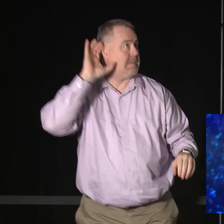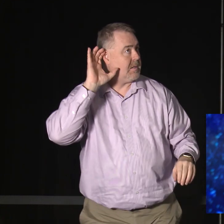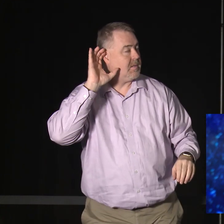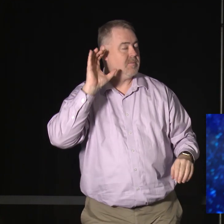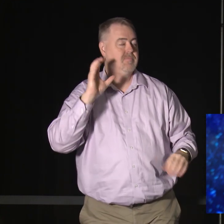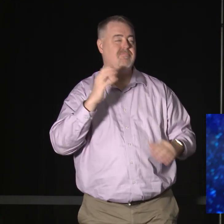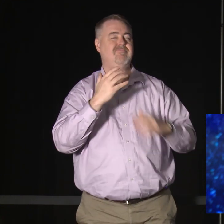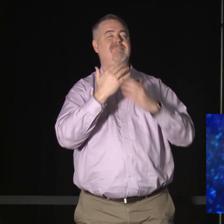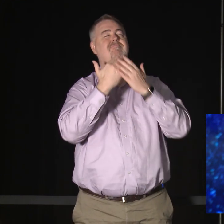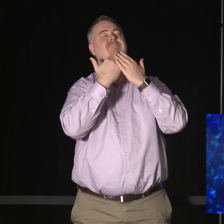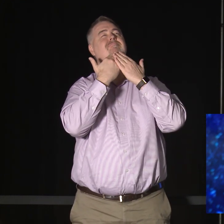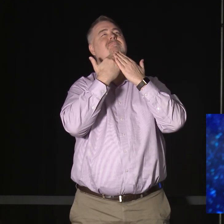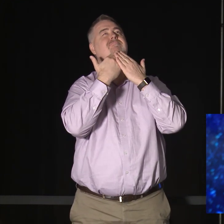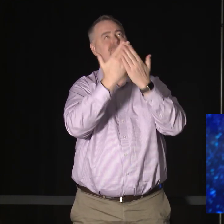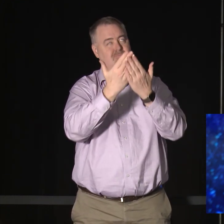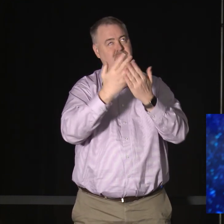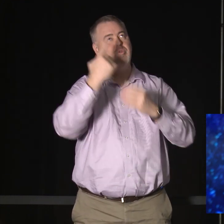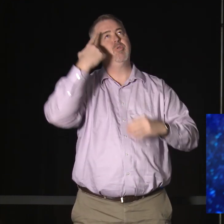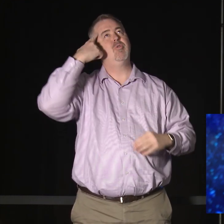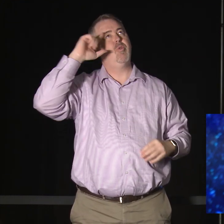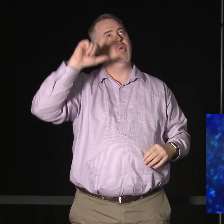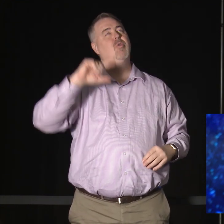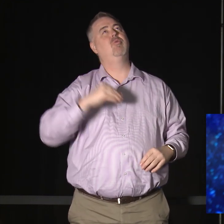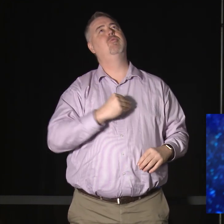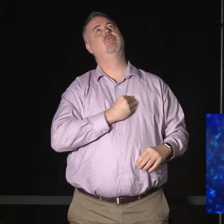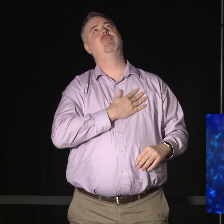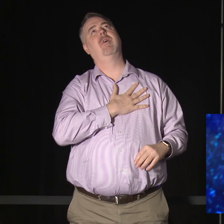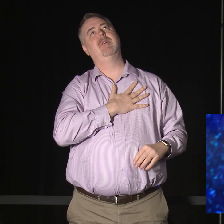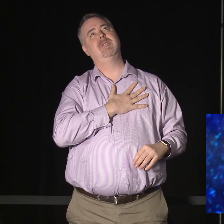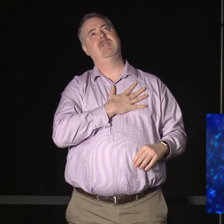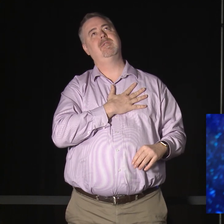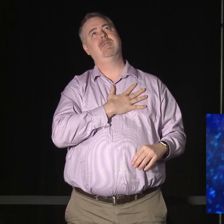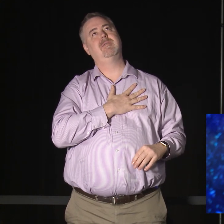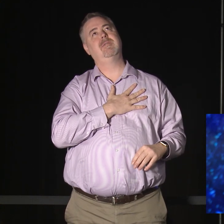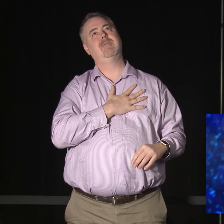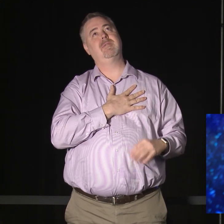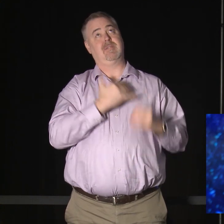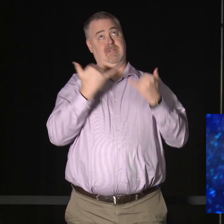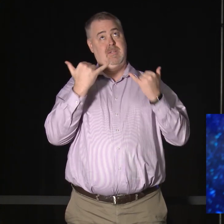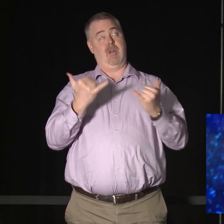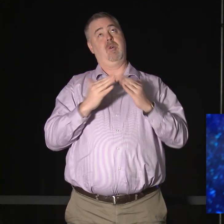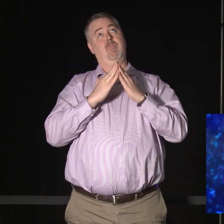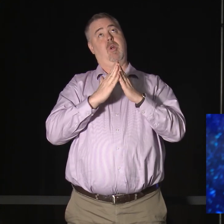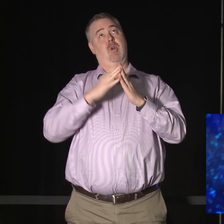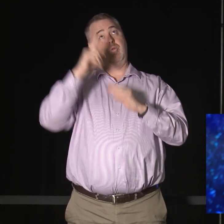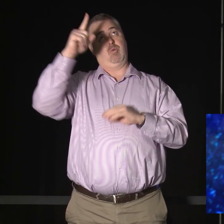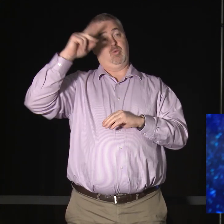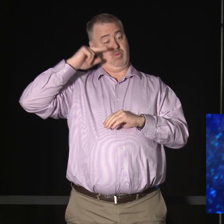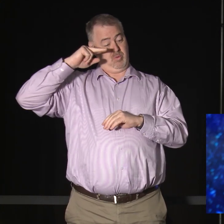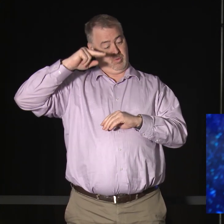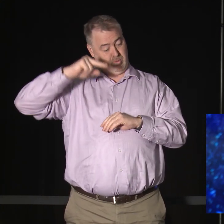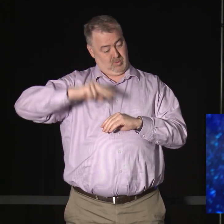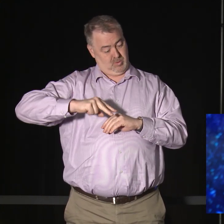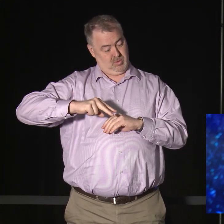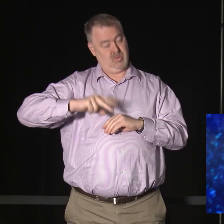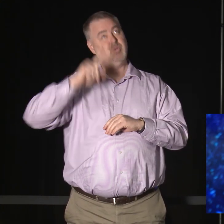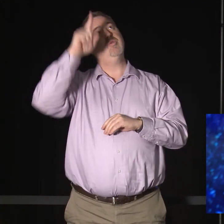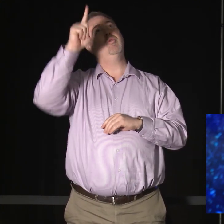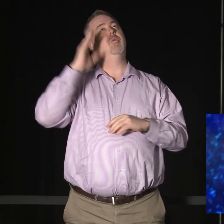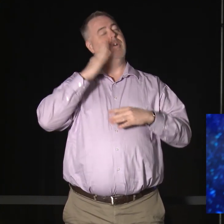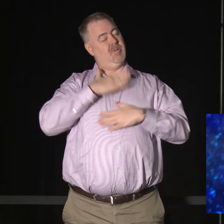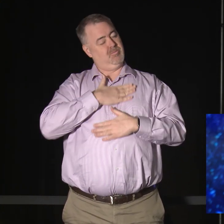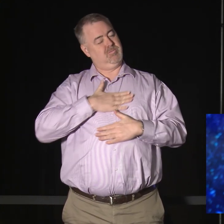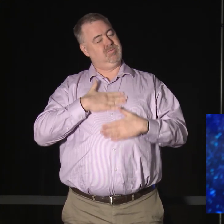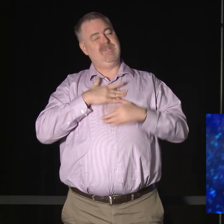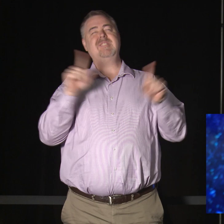Thank you for your grace. And it's our prayer that when you look at us tonight, you will be pleased as you were when you looked at